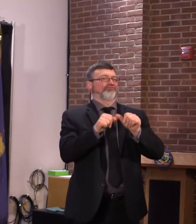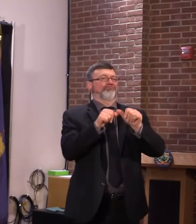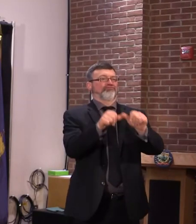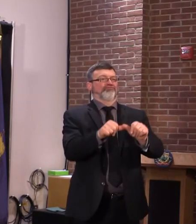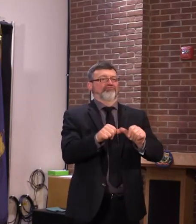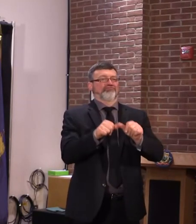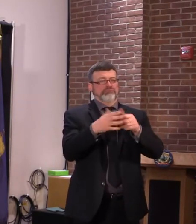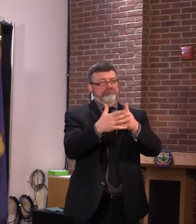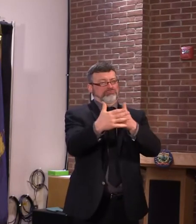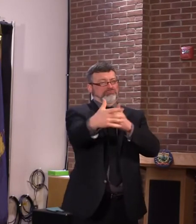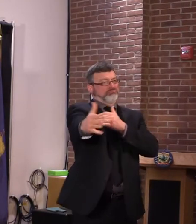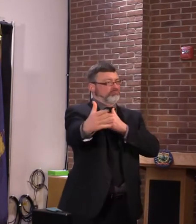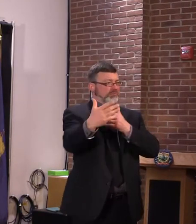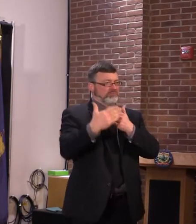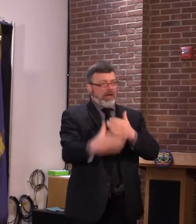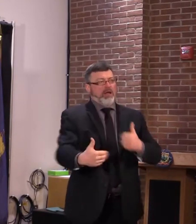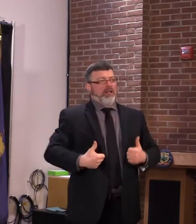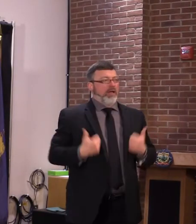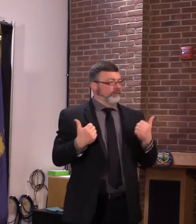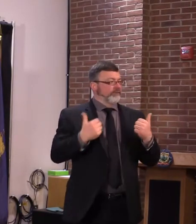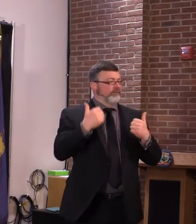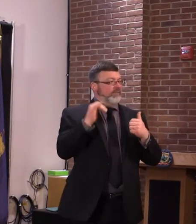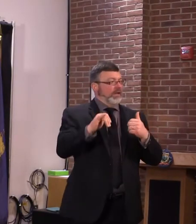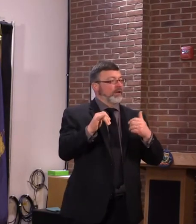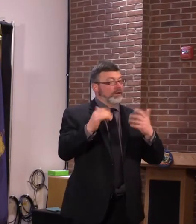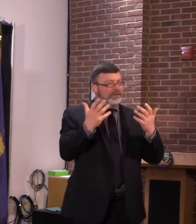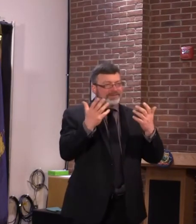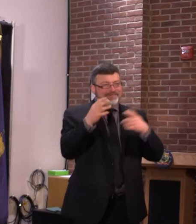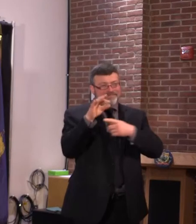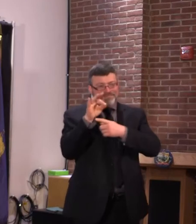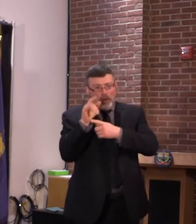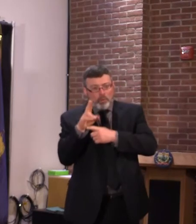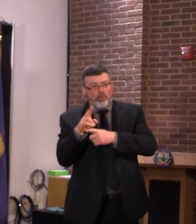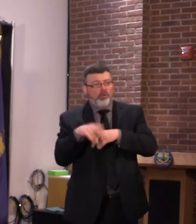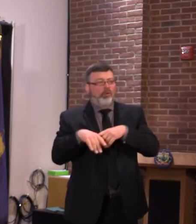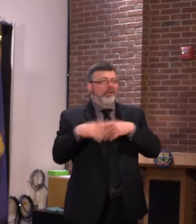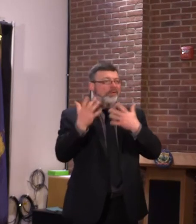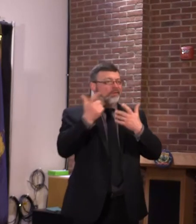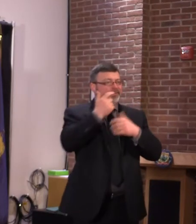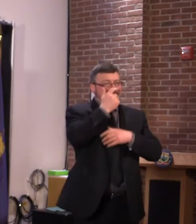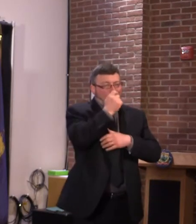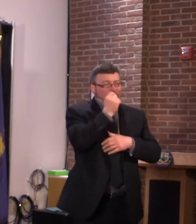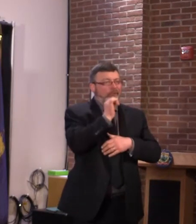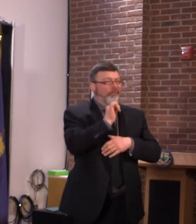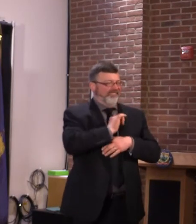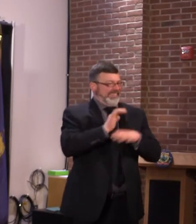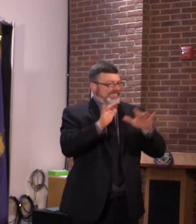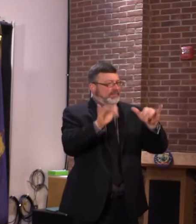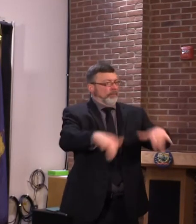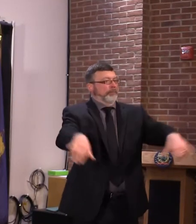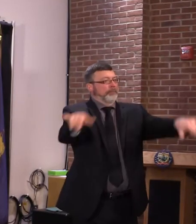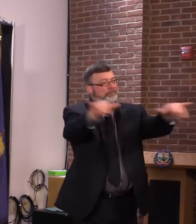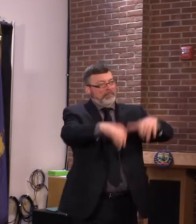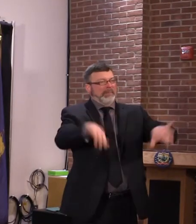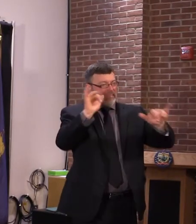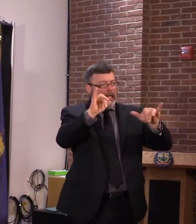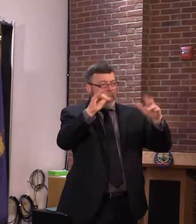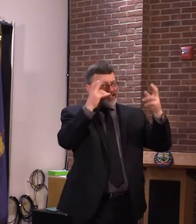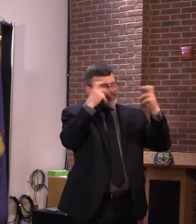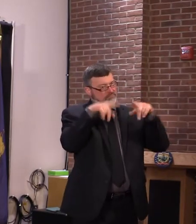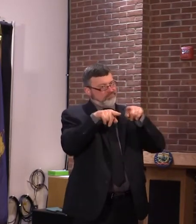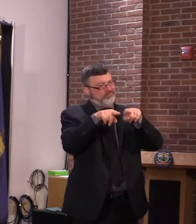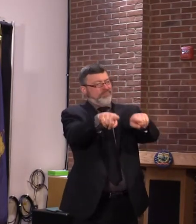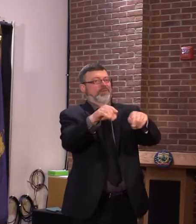be influenza viruses, et cetera. So this is the time for us to begin thinking about how